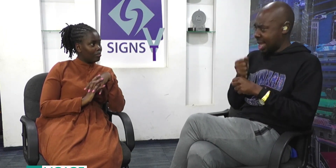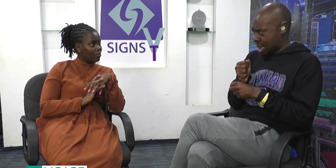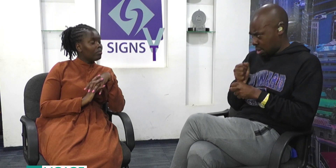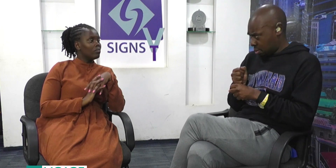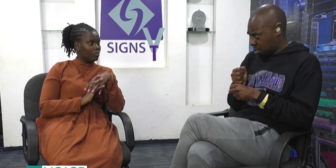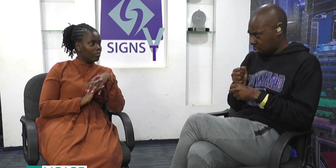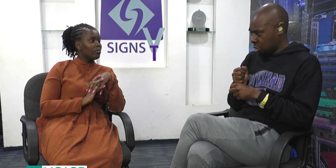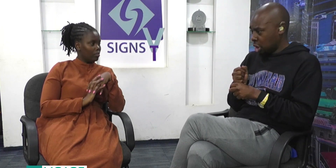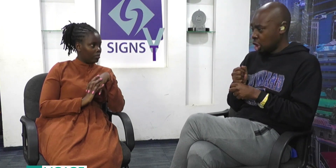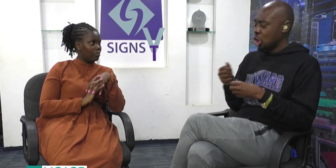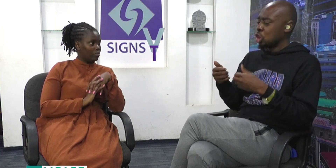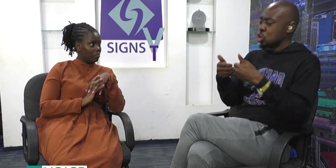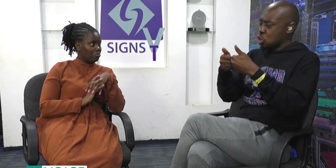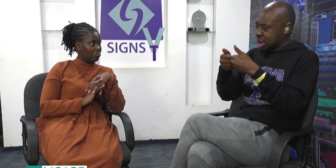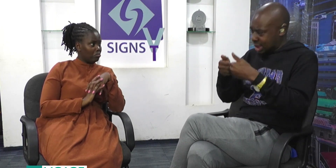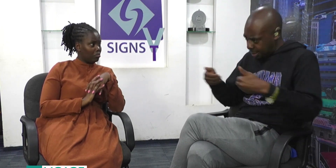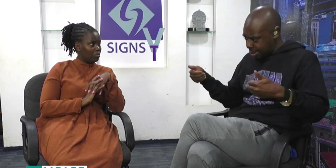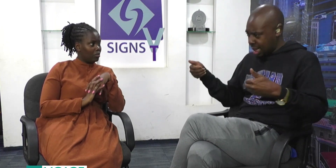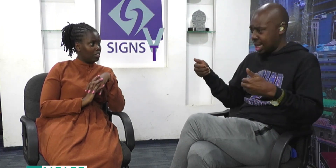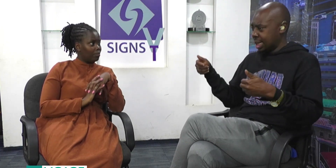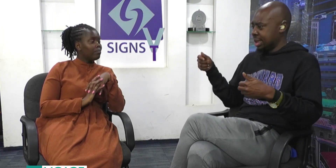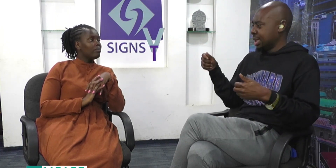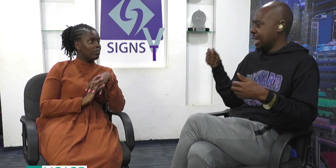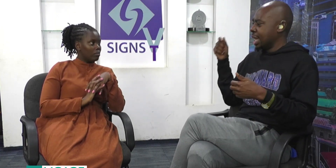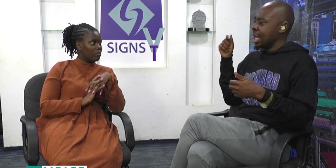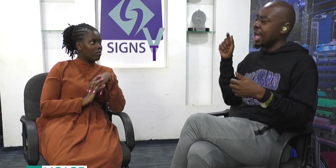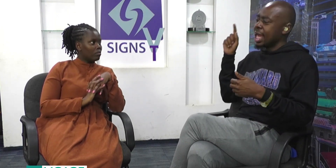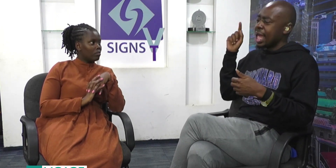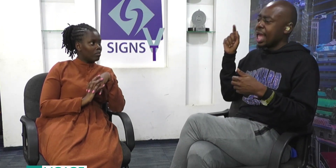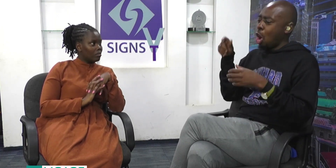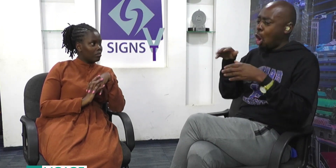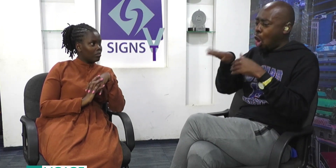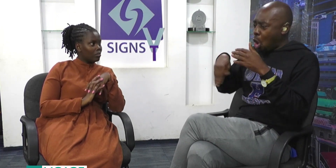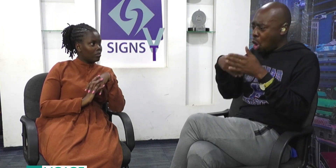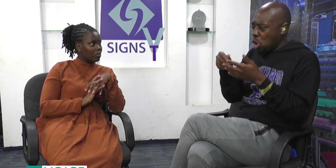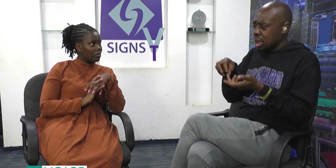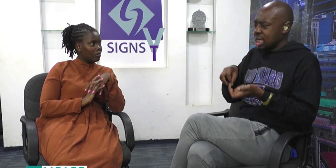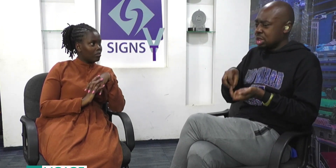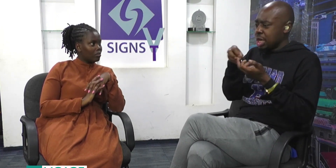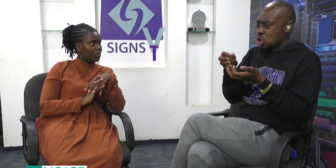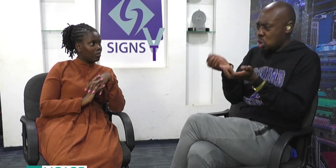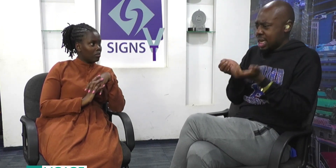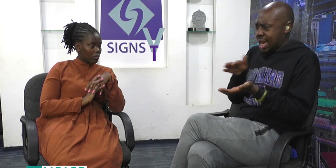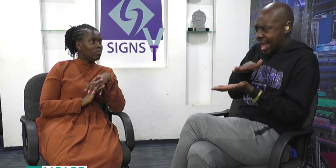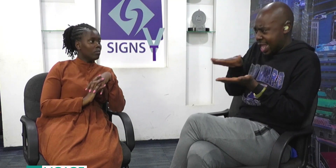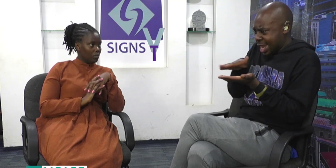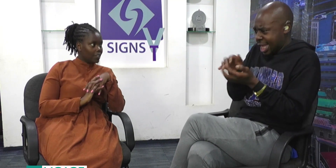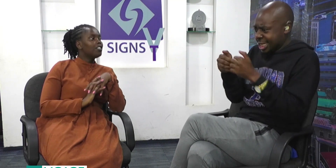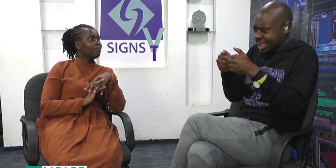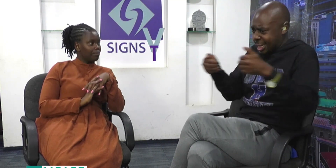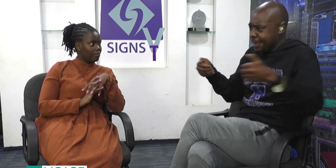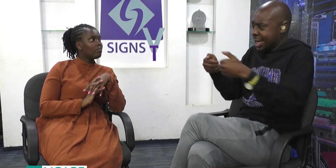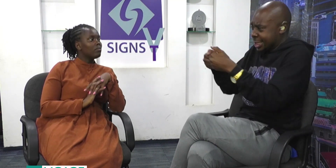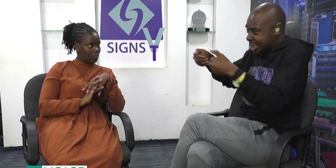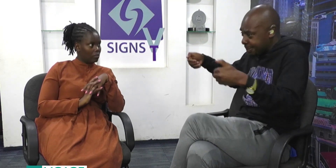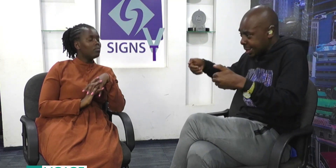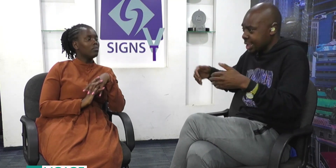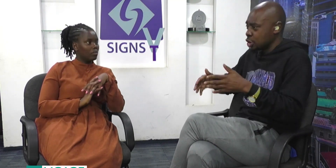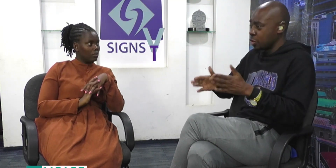that a policy should be made where they get to separate the special need of a